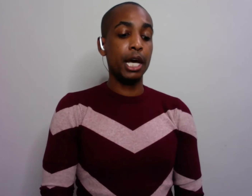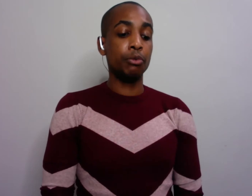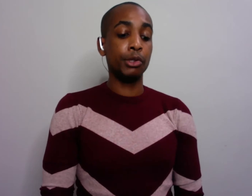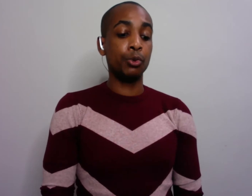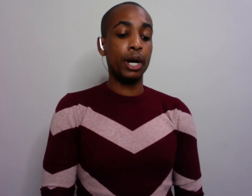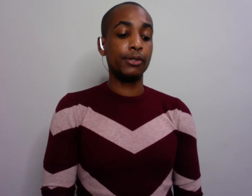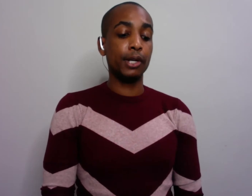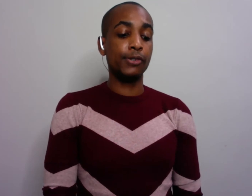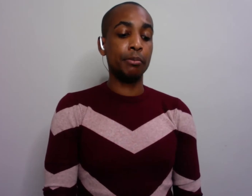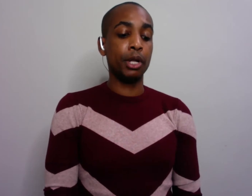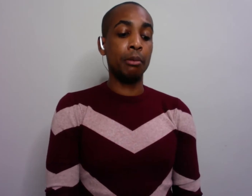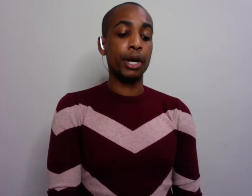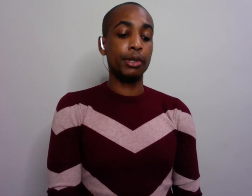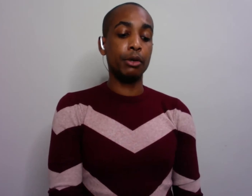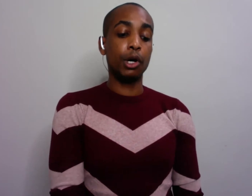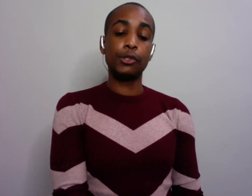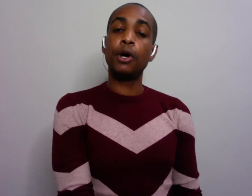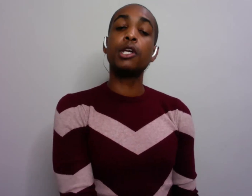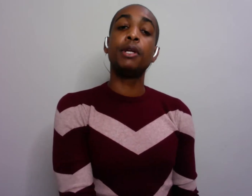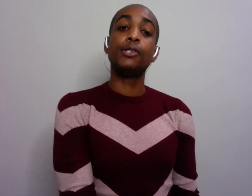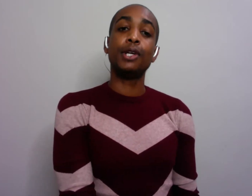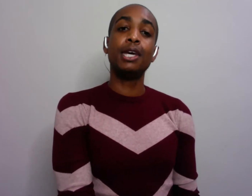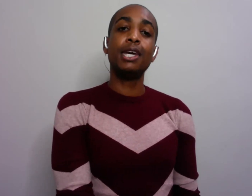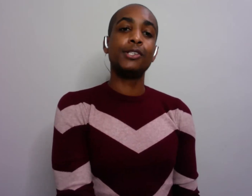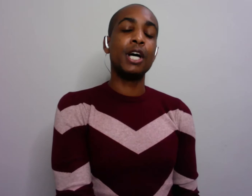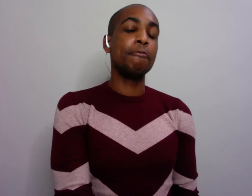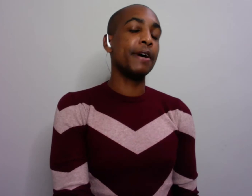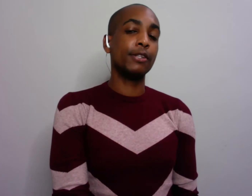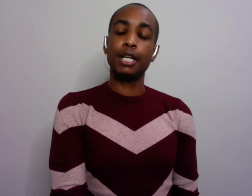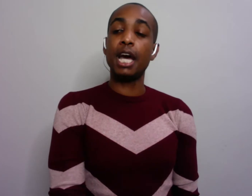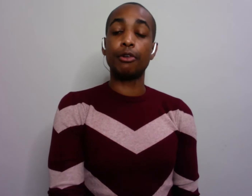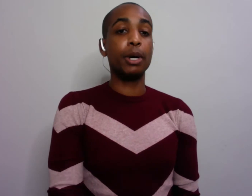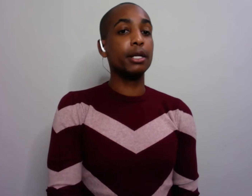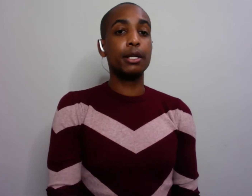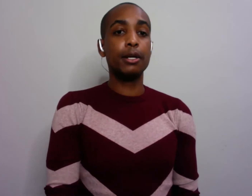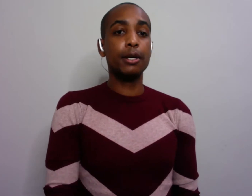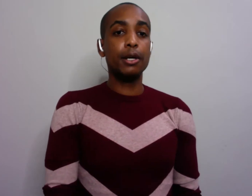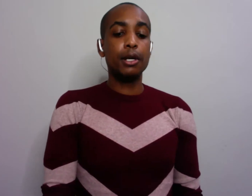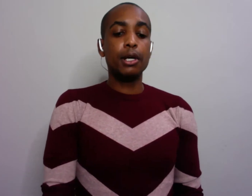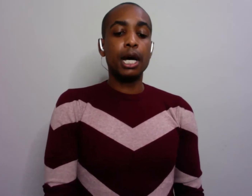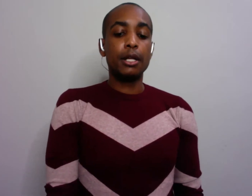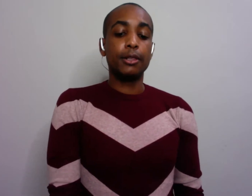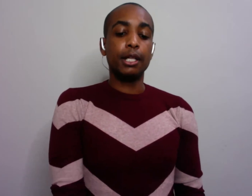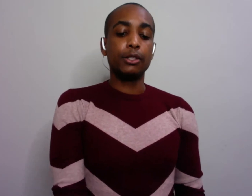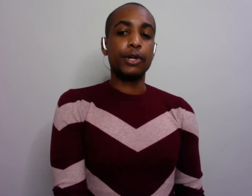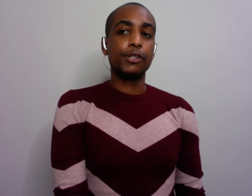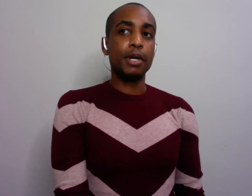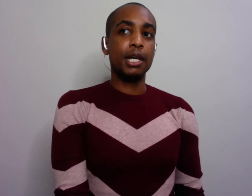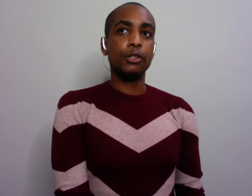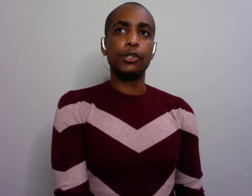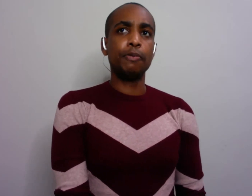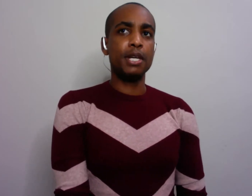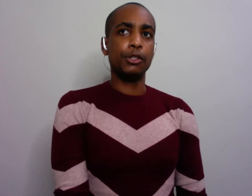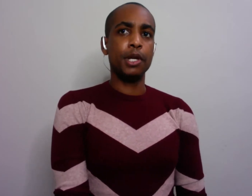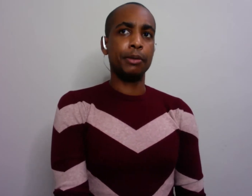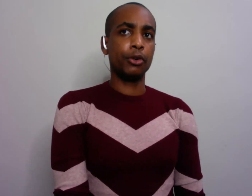position, and what was once a simple outbreak within a small community is now affecting everyone. Another thing that strikes me